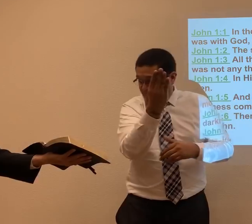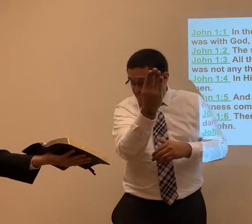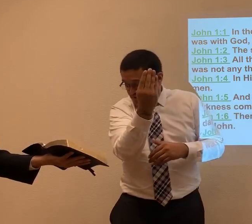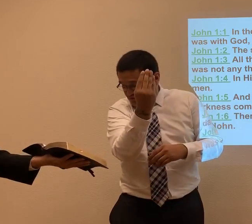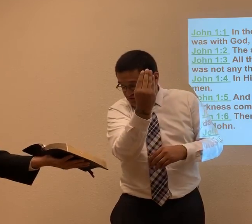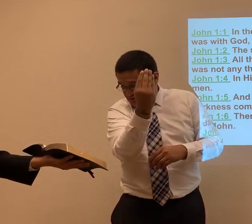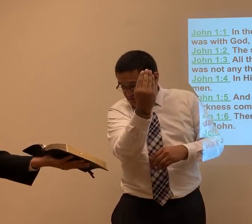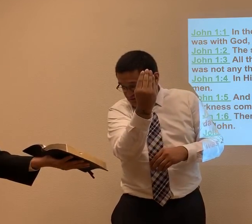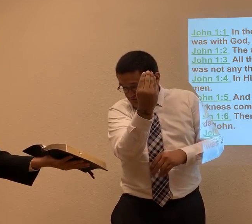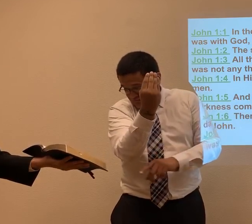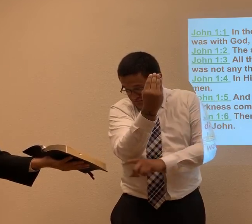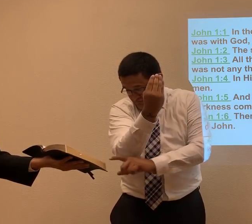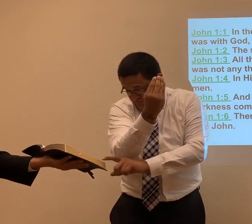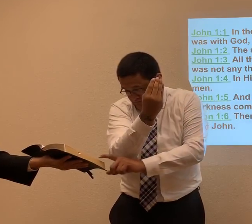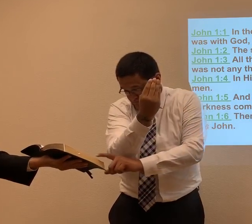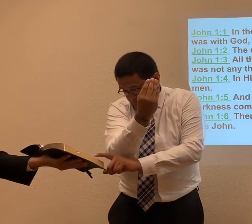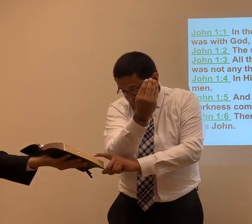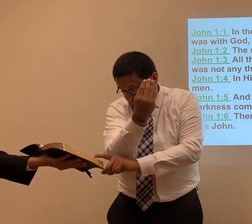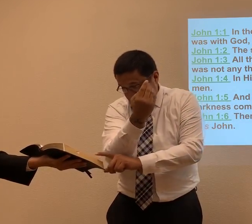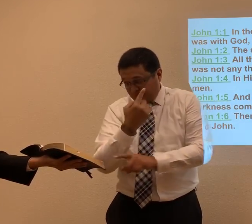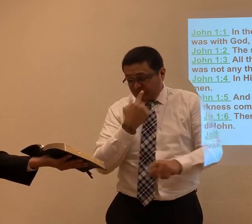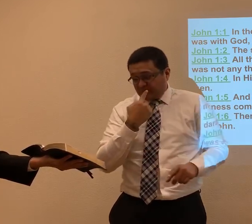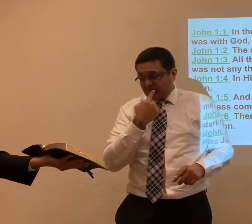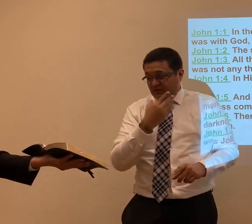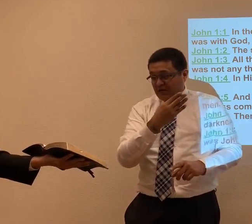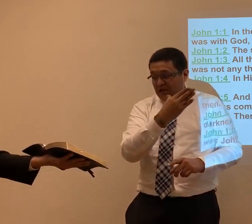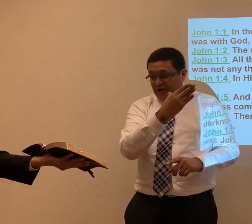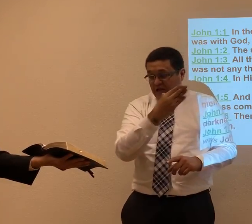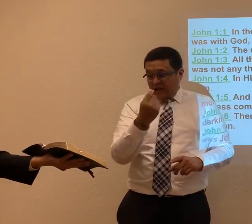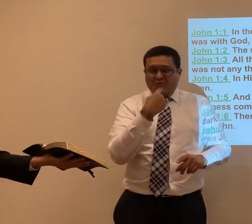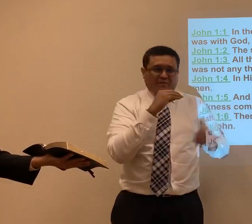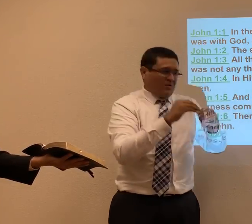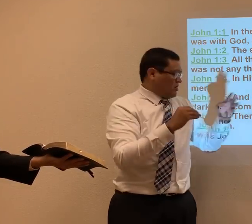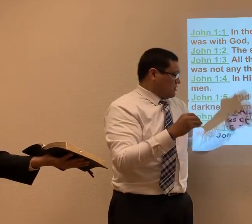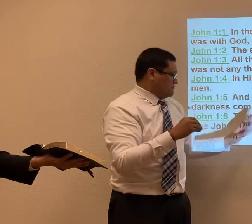chapter 1, verse 14, it says,